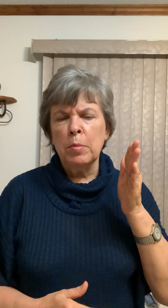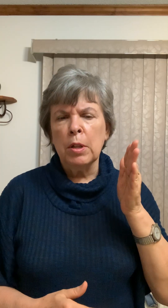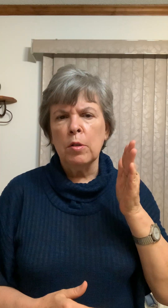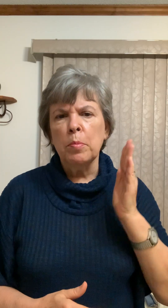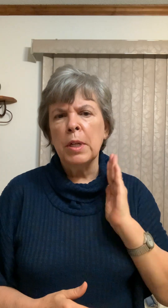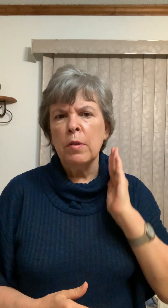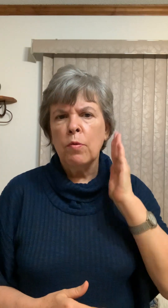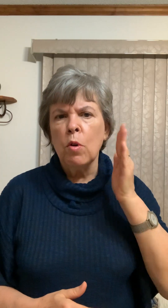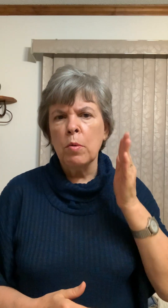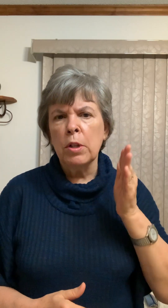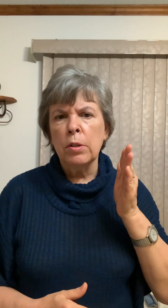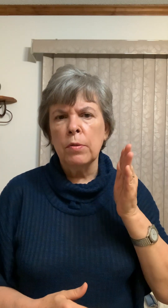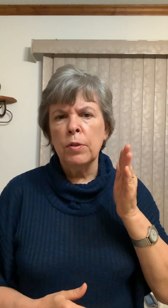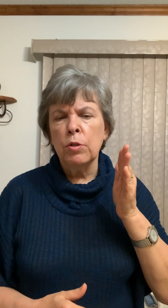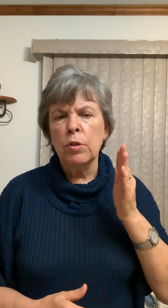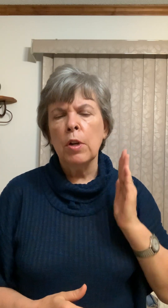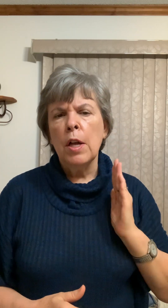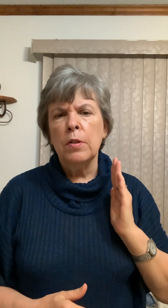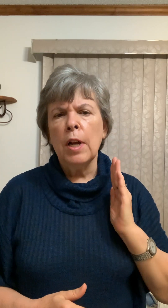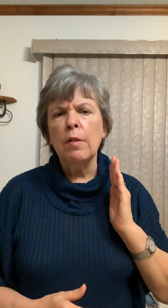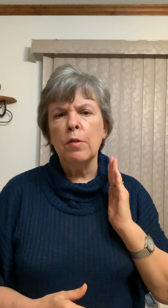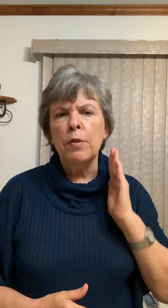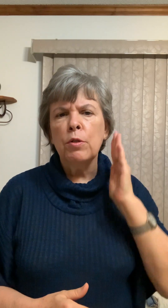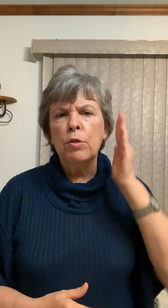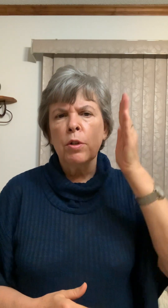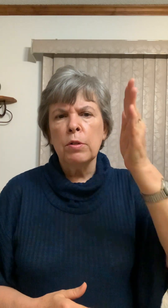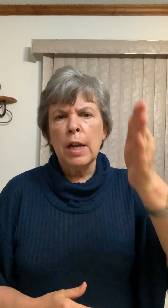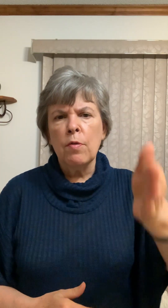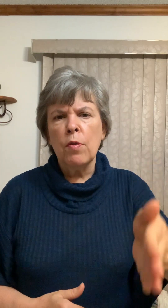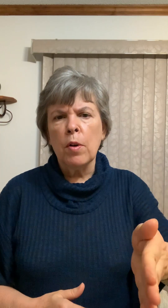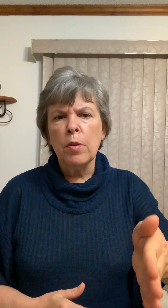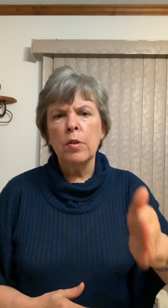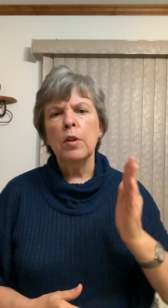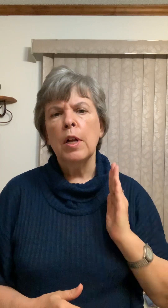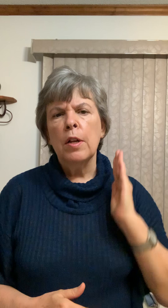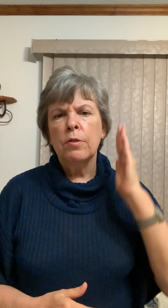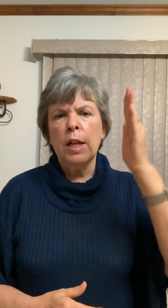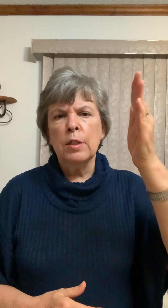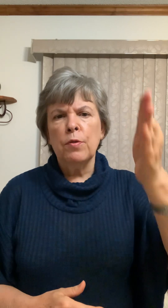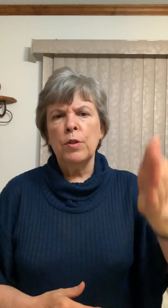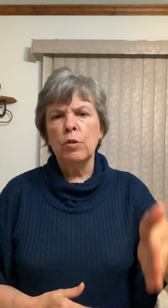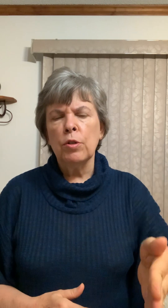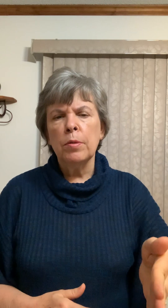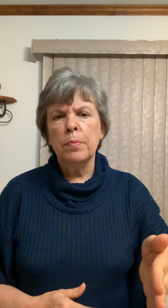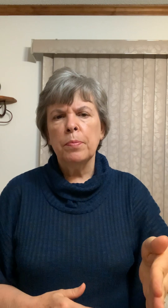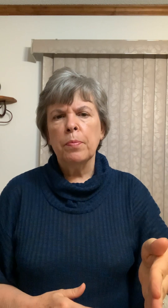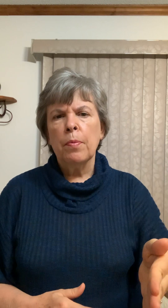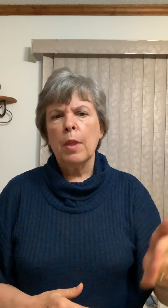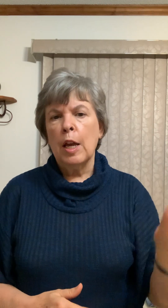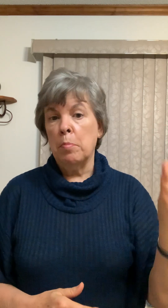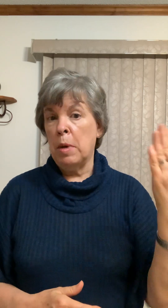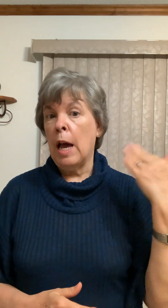little bit forward into the future. The sign for future goes out farther. So that's future and